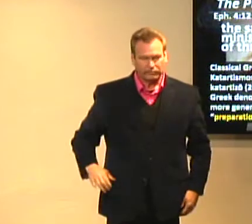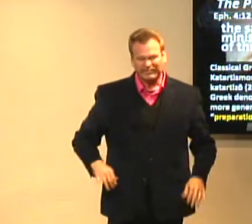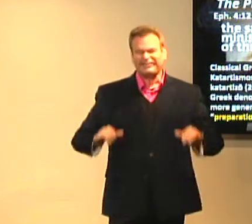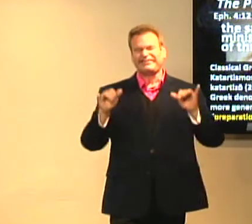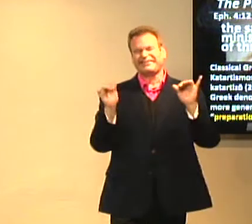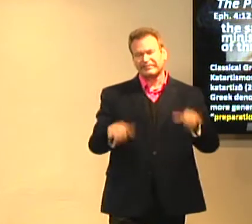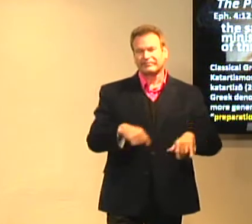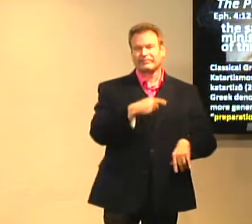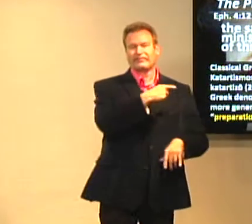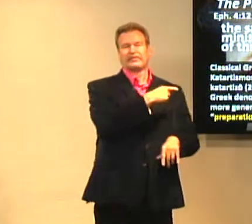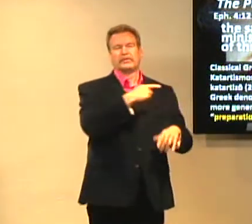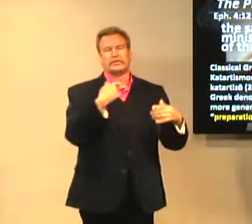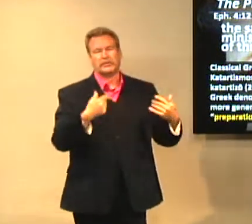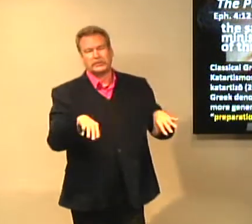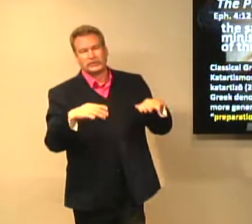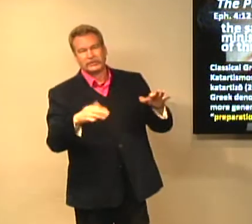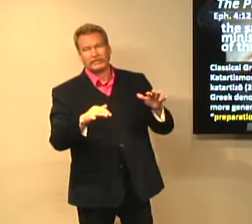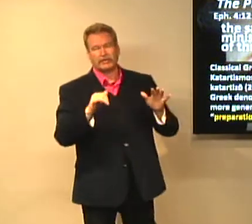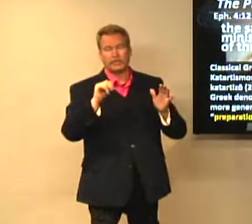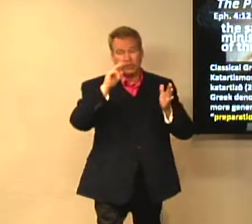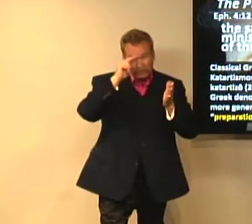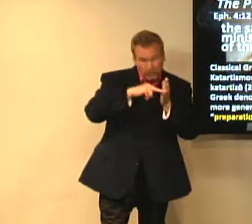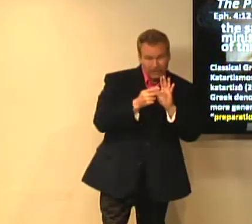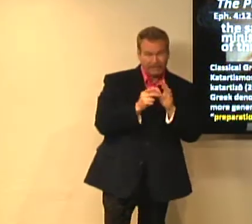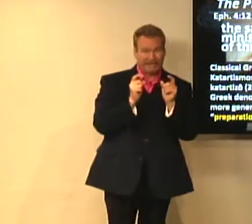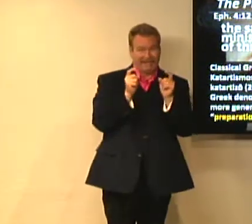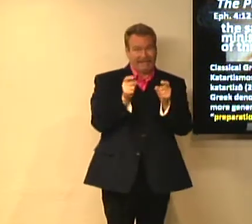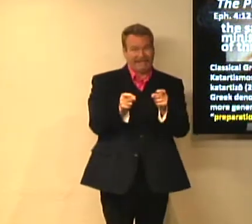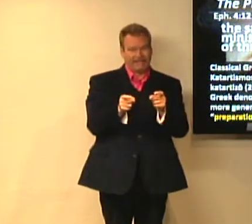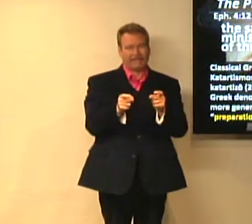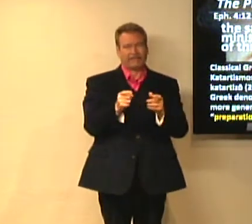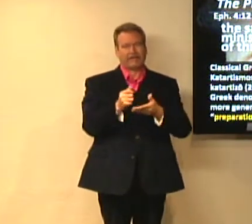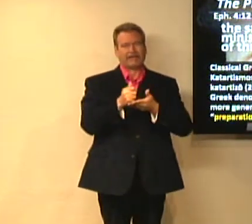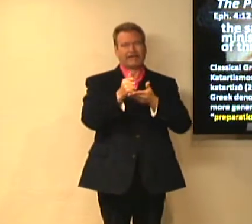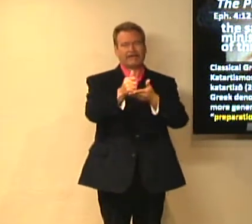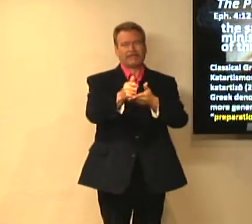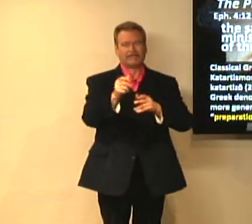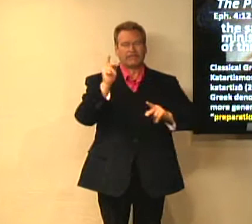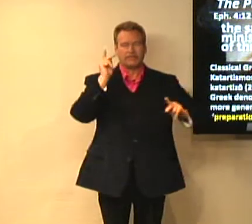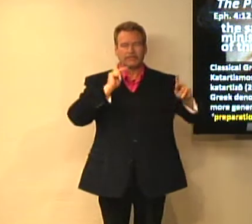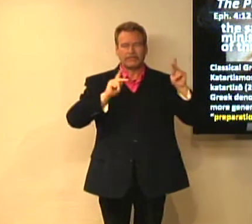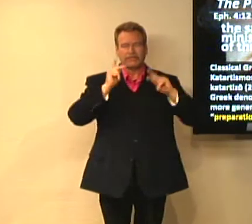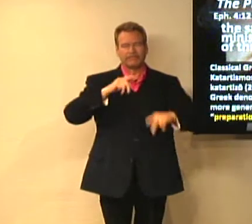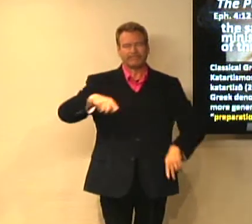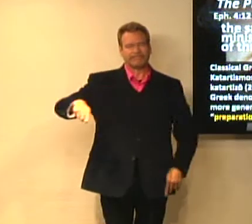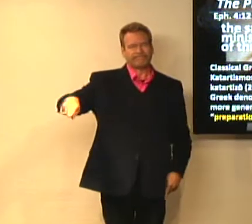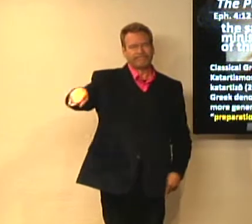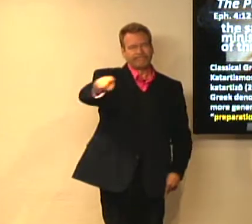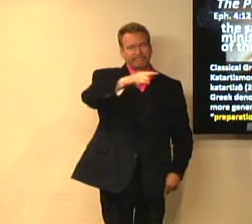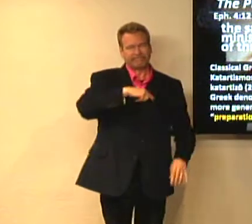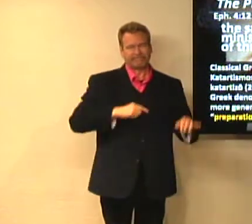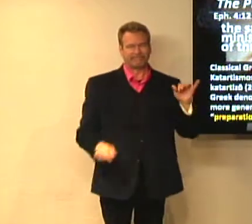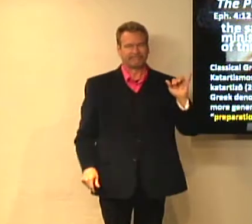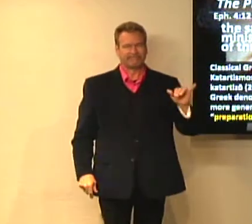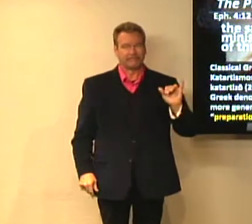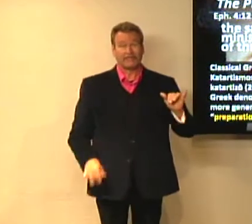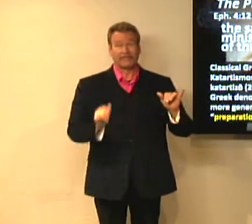of our Christian life. So that's what this word means, the equipping, is helping us, the